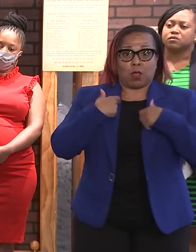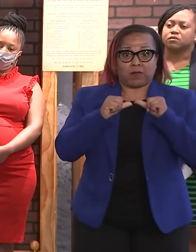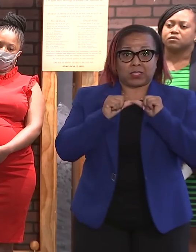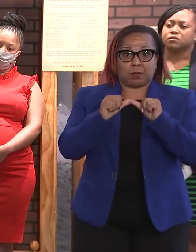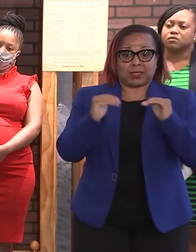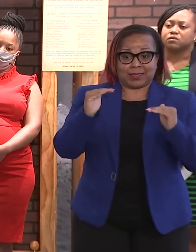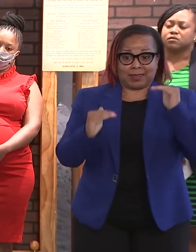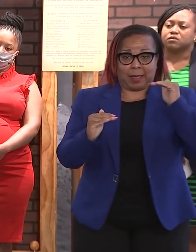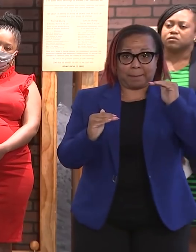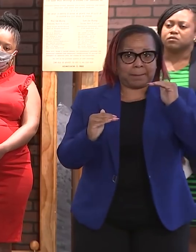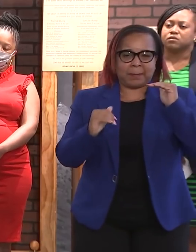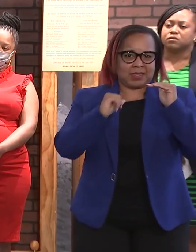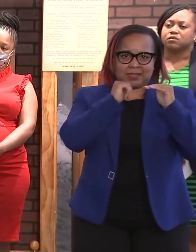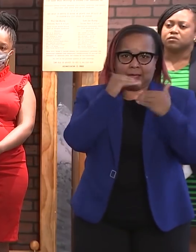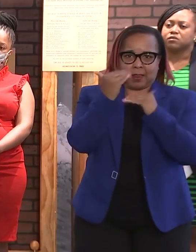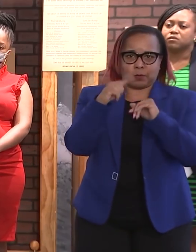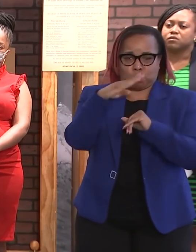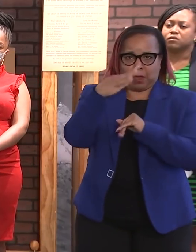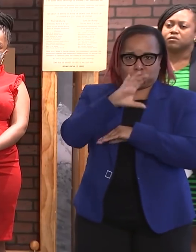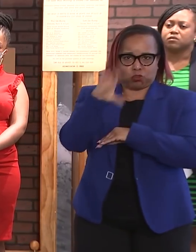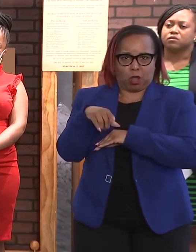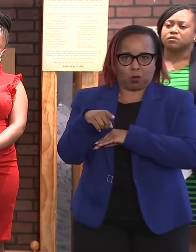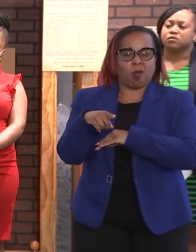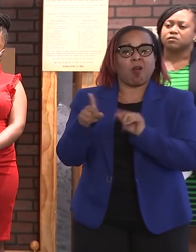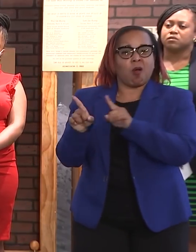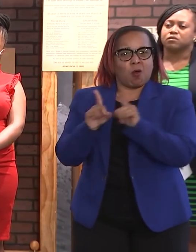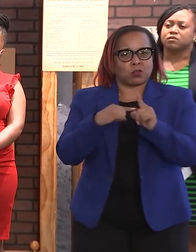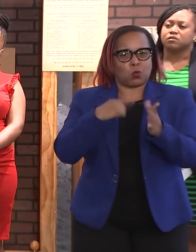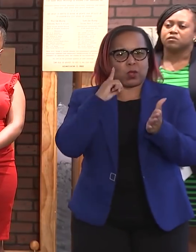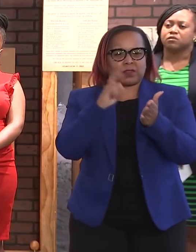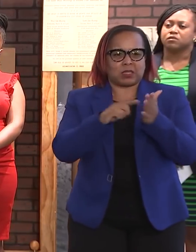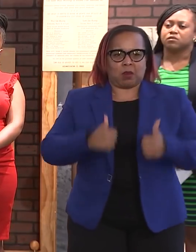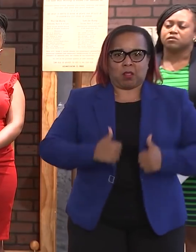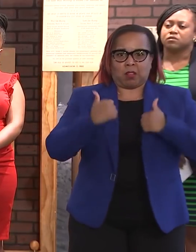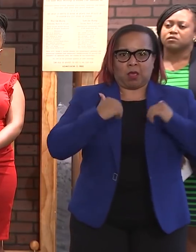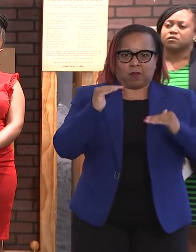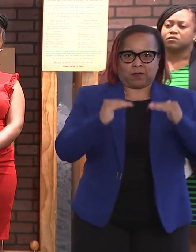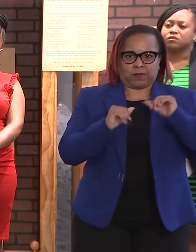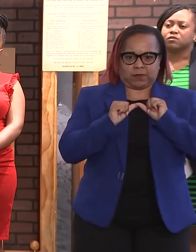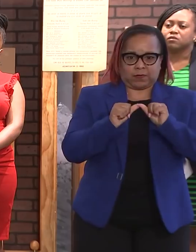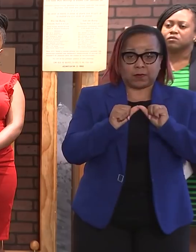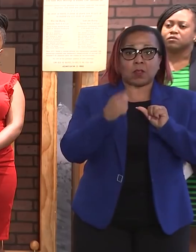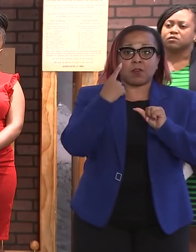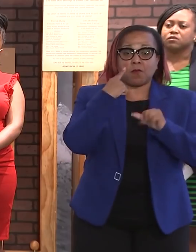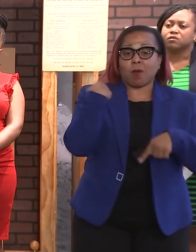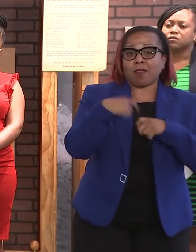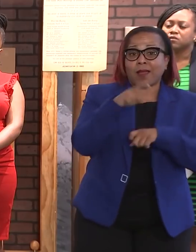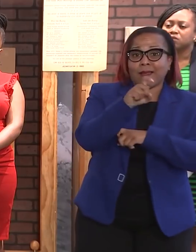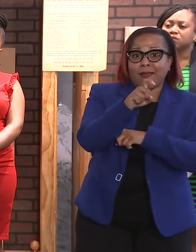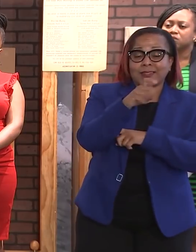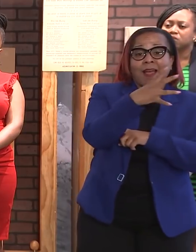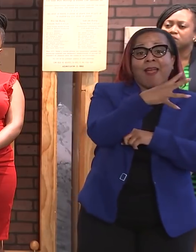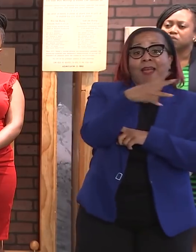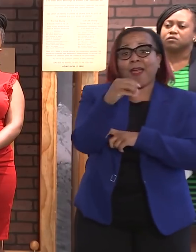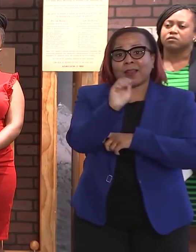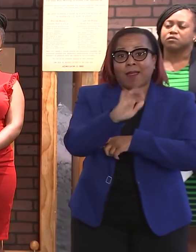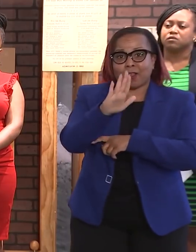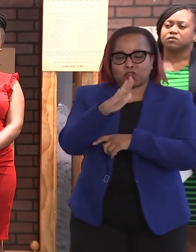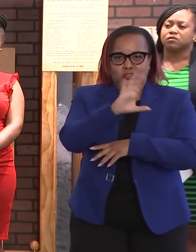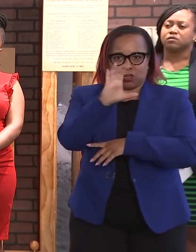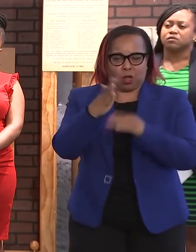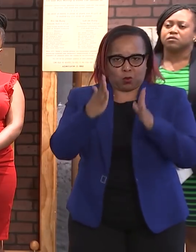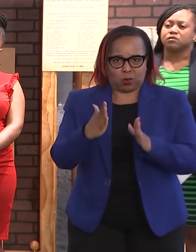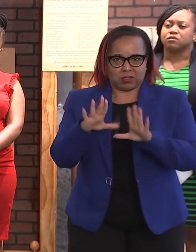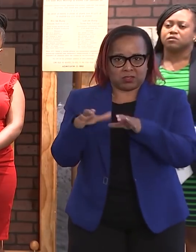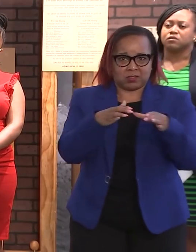gap is not limited to Black Chicago. We've also seen life expectancy falling for Latinx and Asian